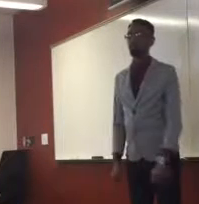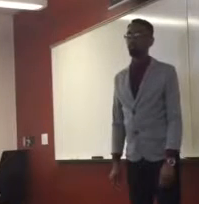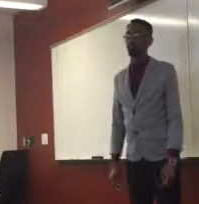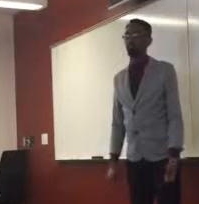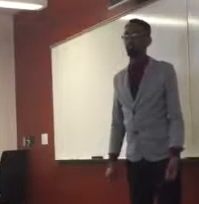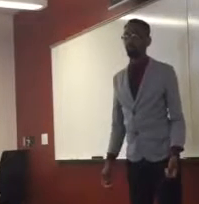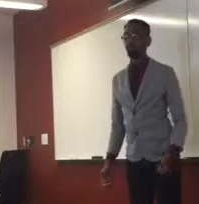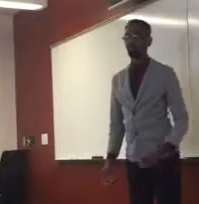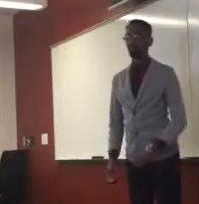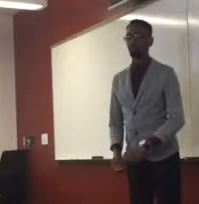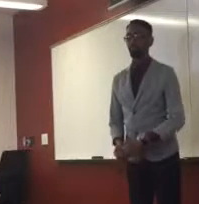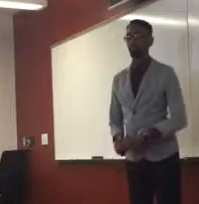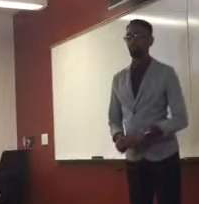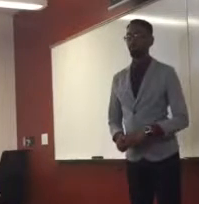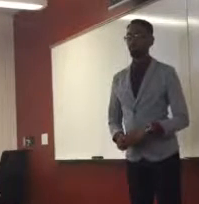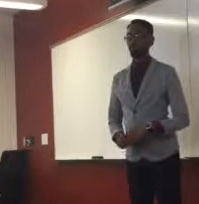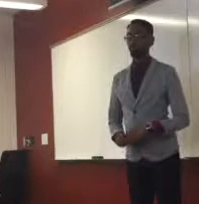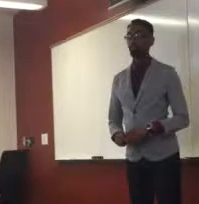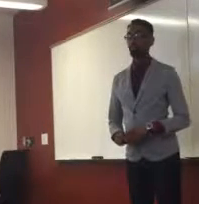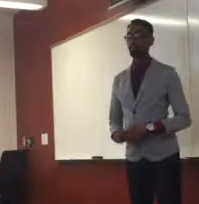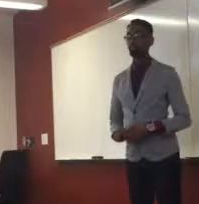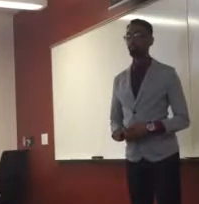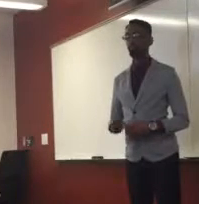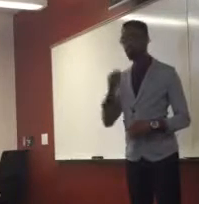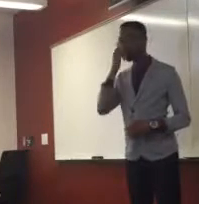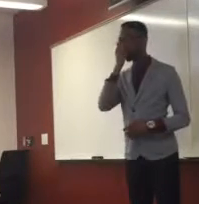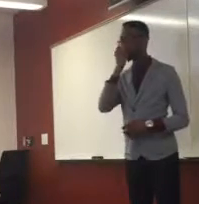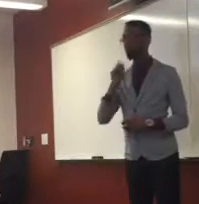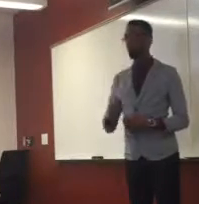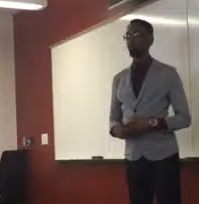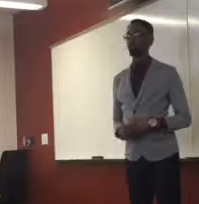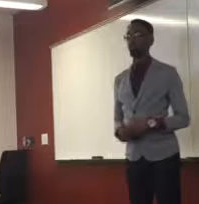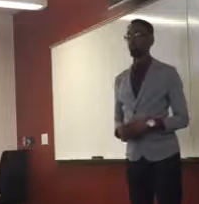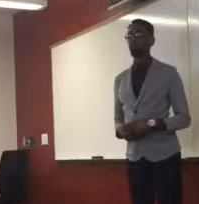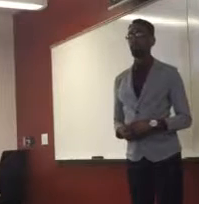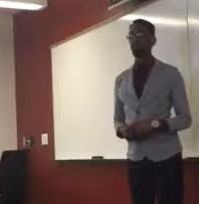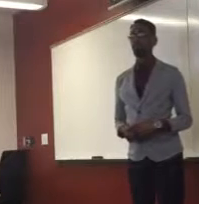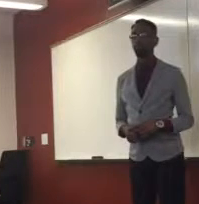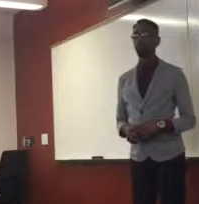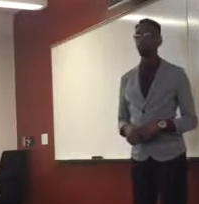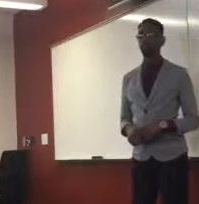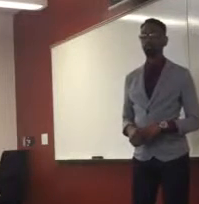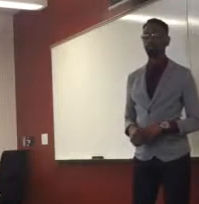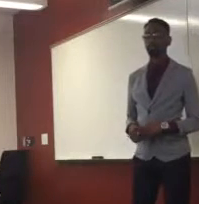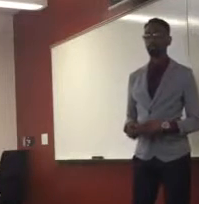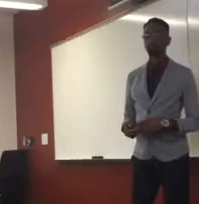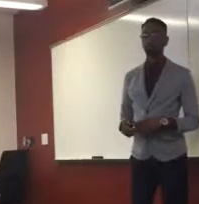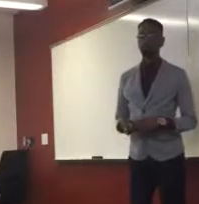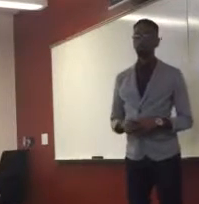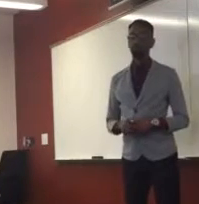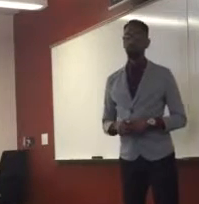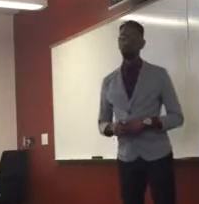told her no, she comes, she can't, and then she died, so I felt horrible, okay?